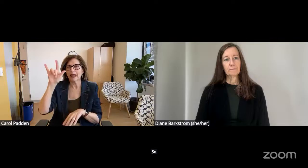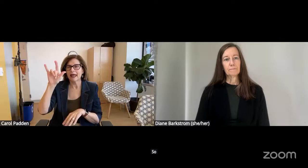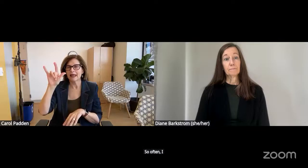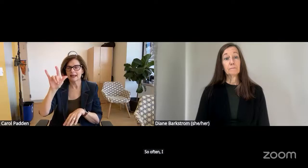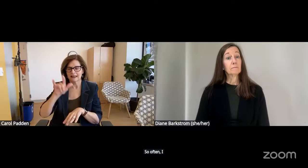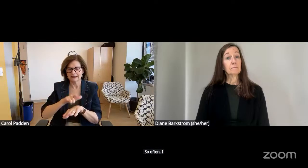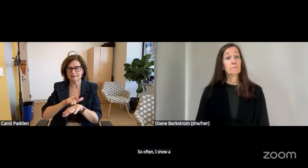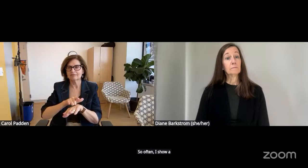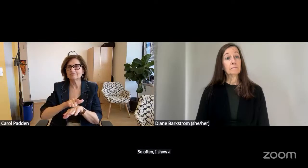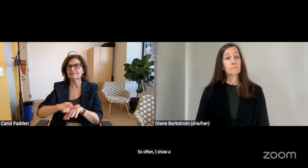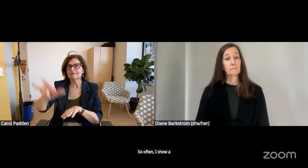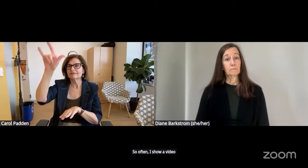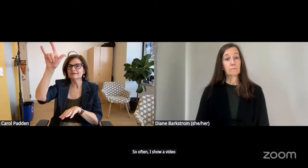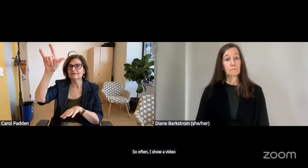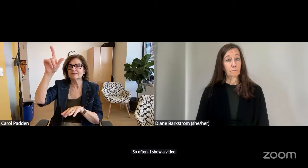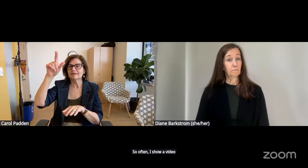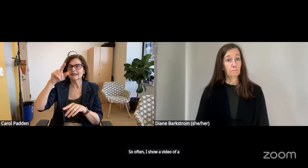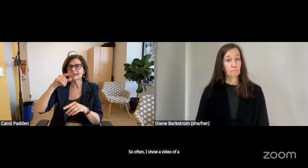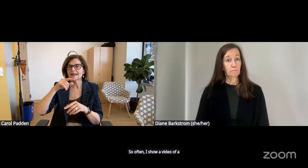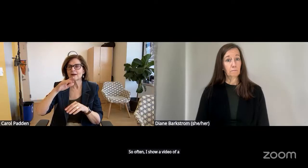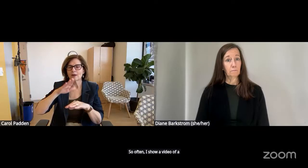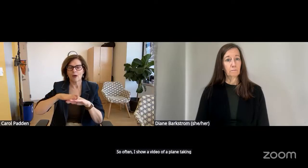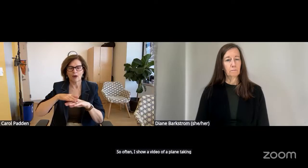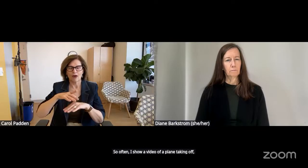a video of a plane taking off.